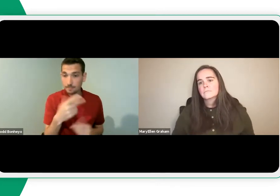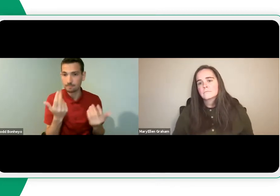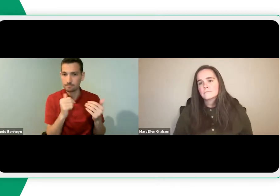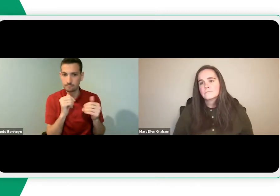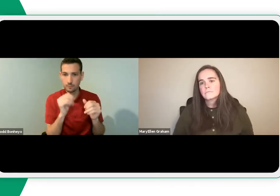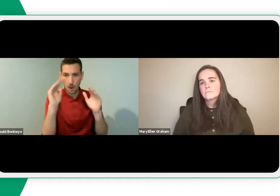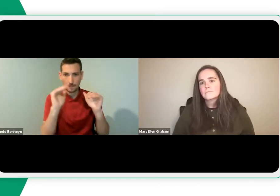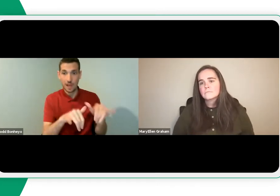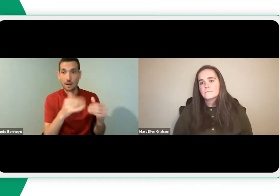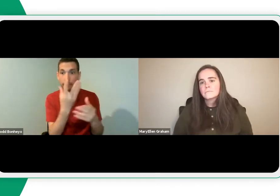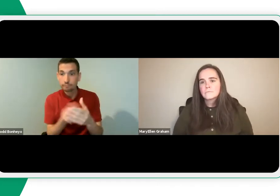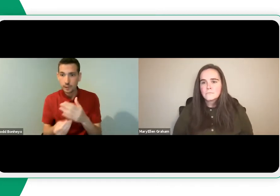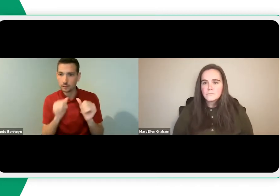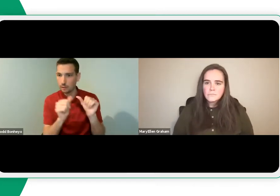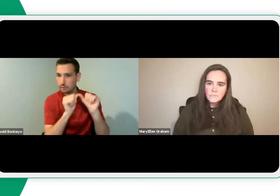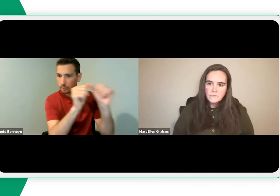these gaps.